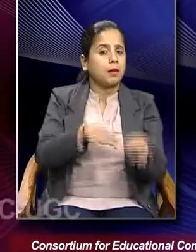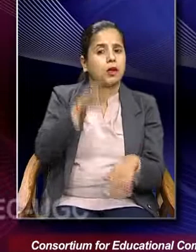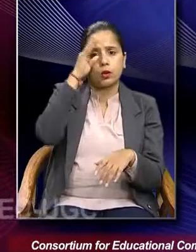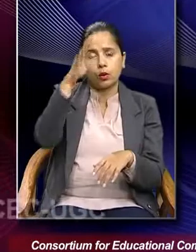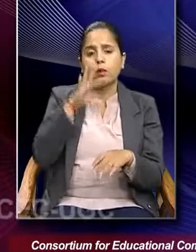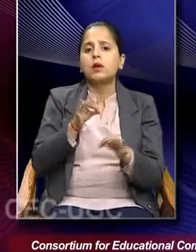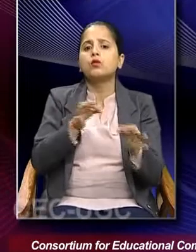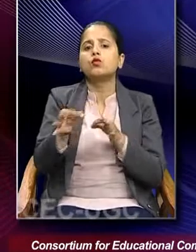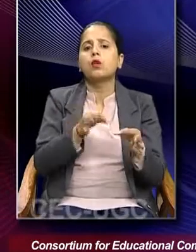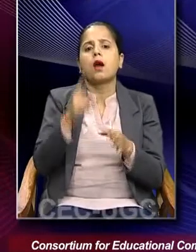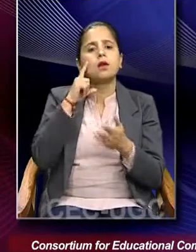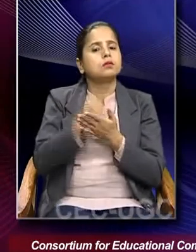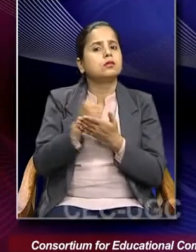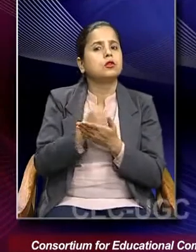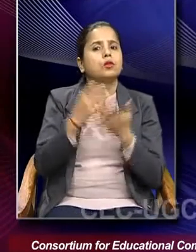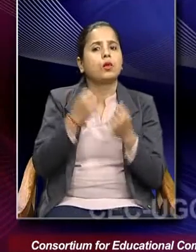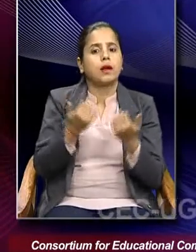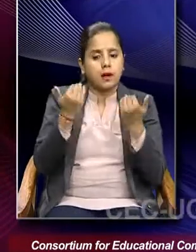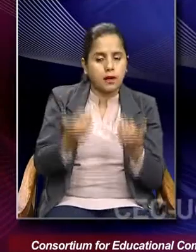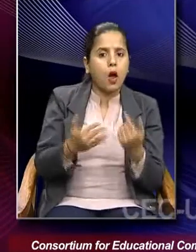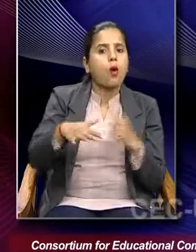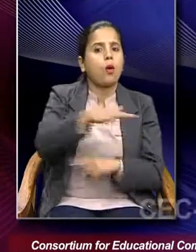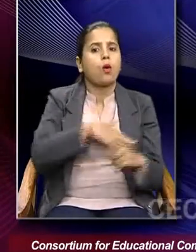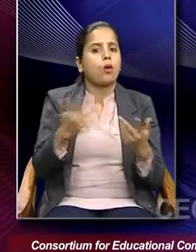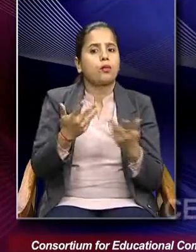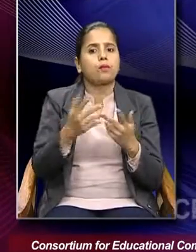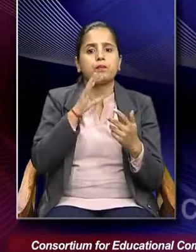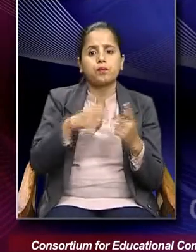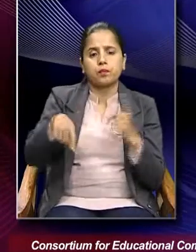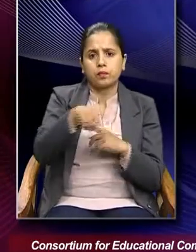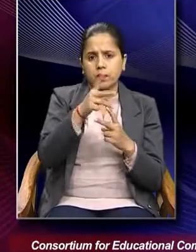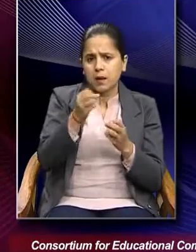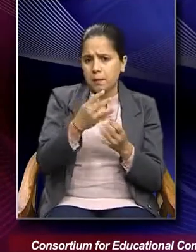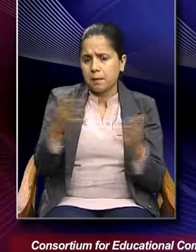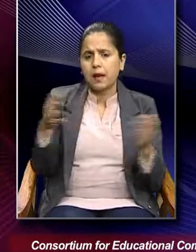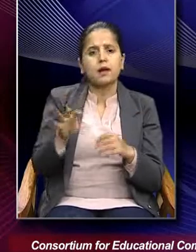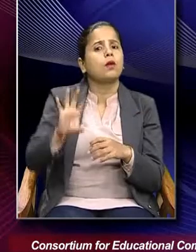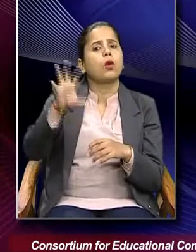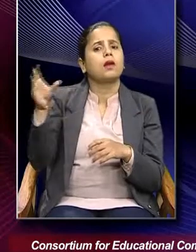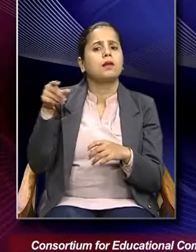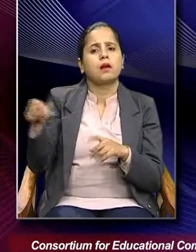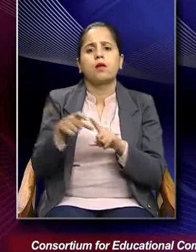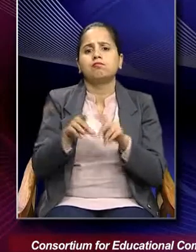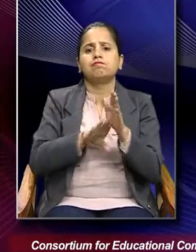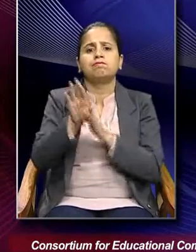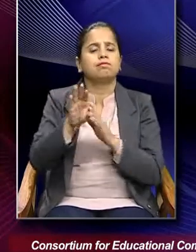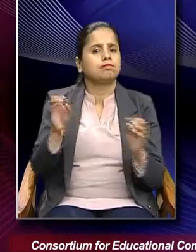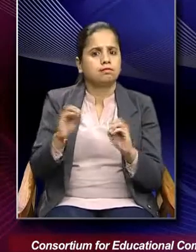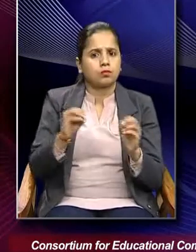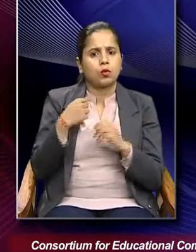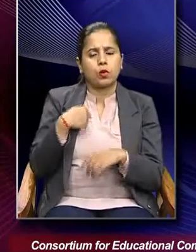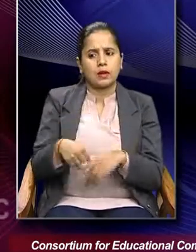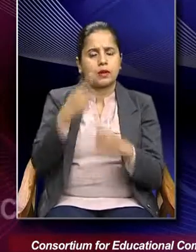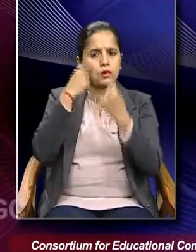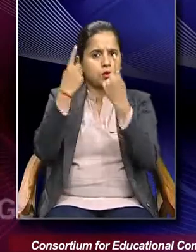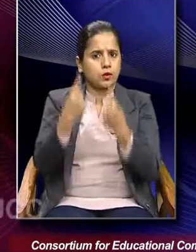to explain the present condition of underdevelopment in many states by examining